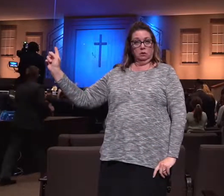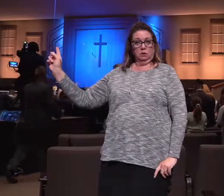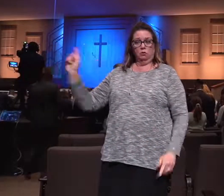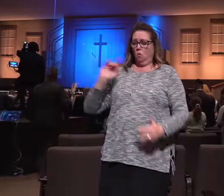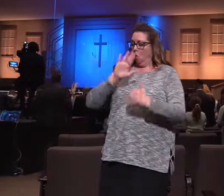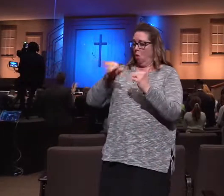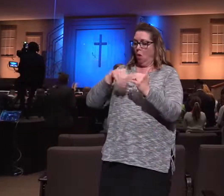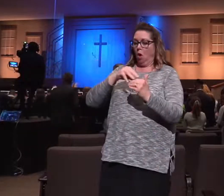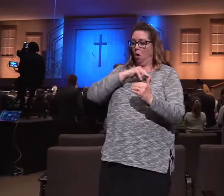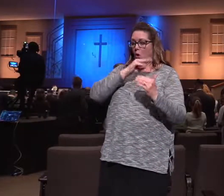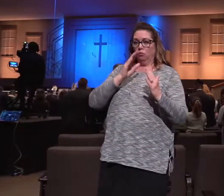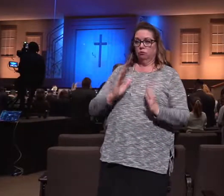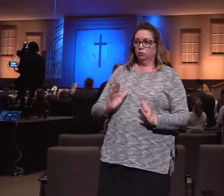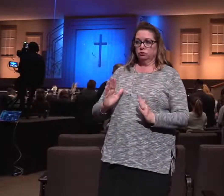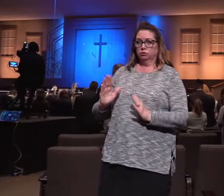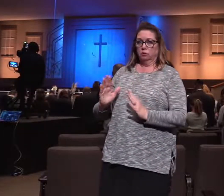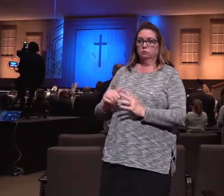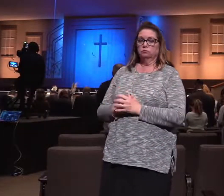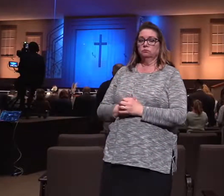our missionaries.